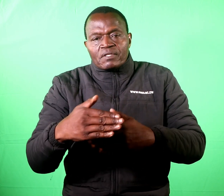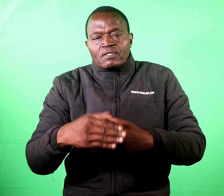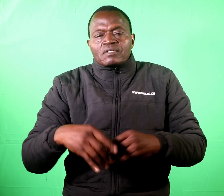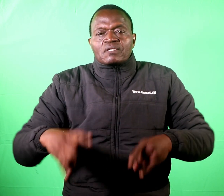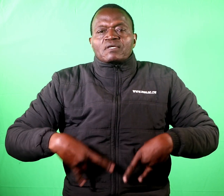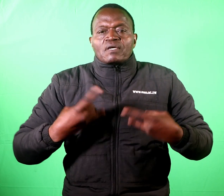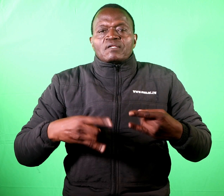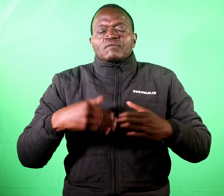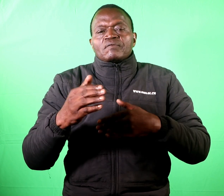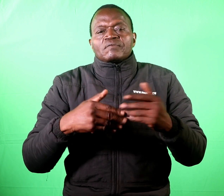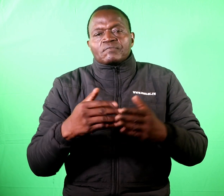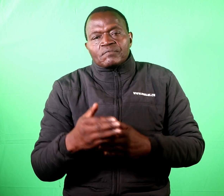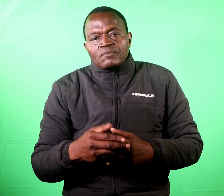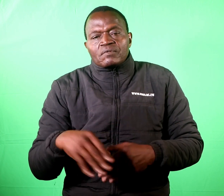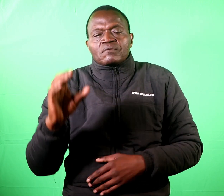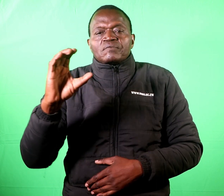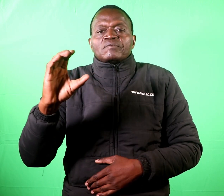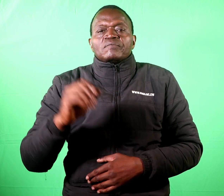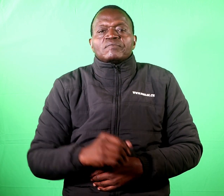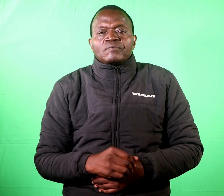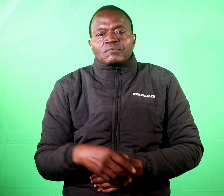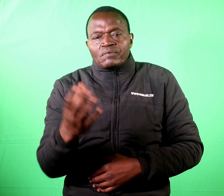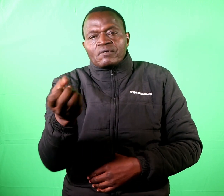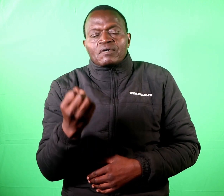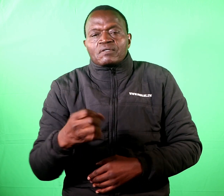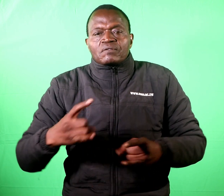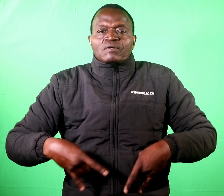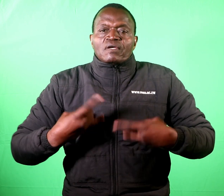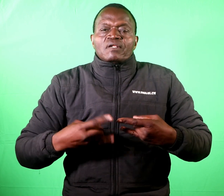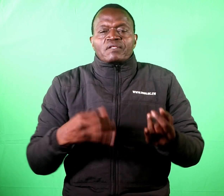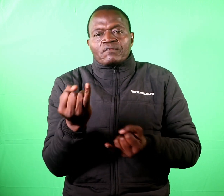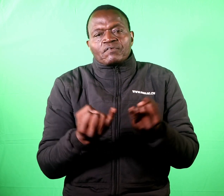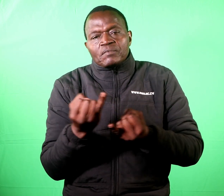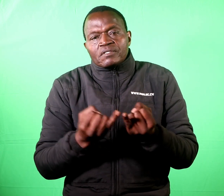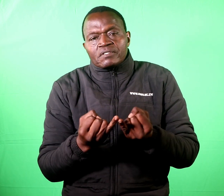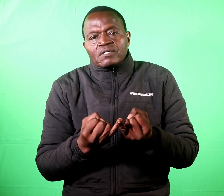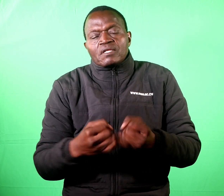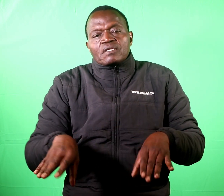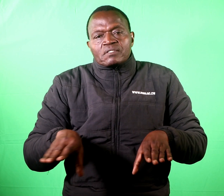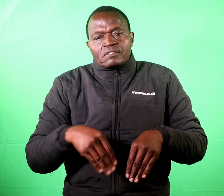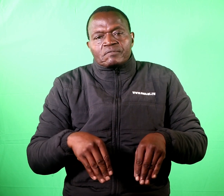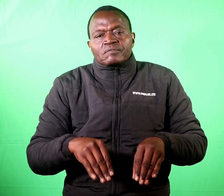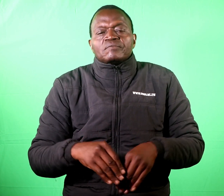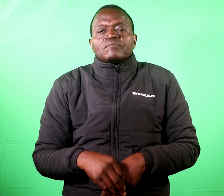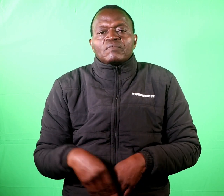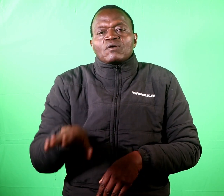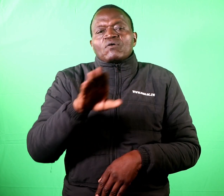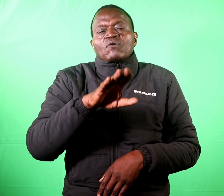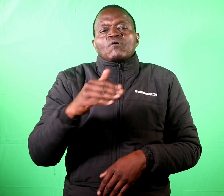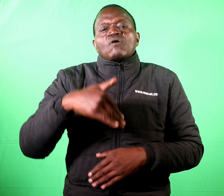facility. C. Access to health information and services. Over 60% of